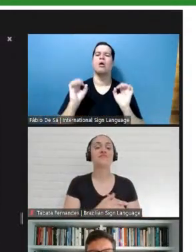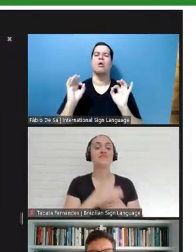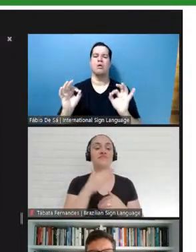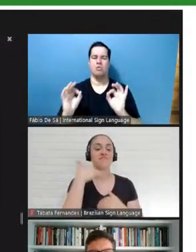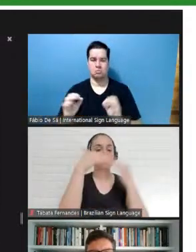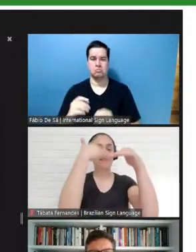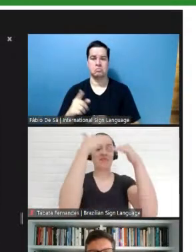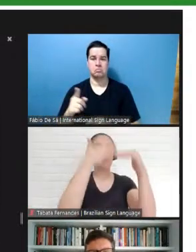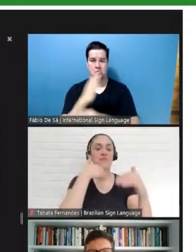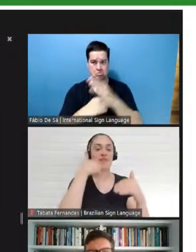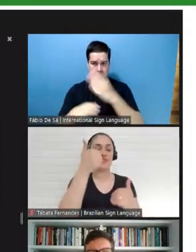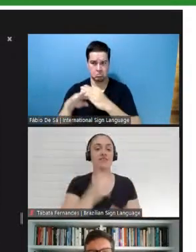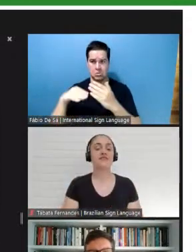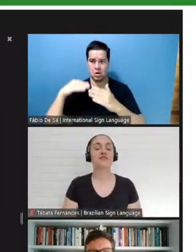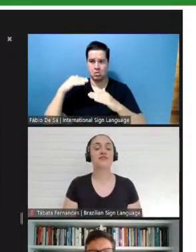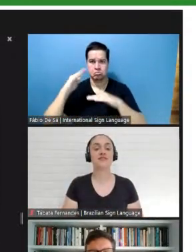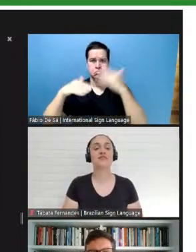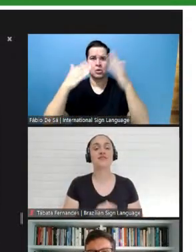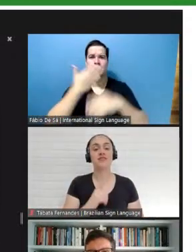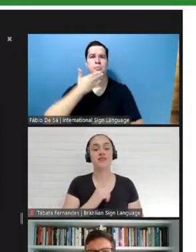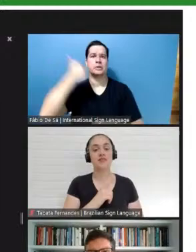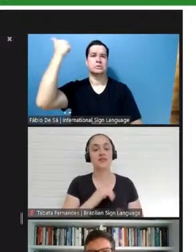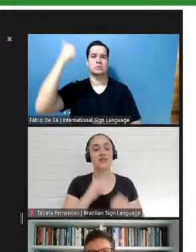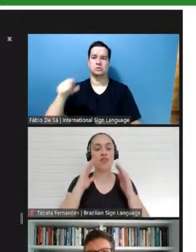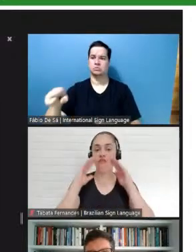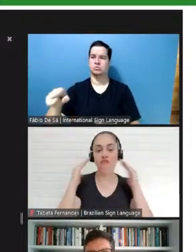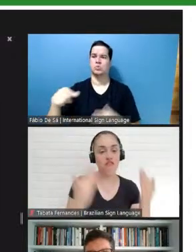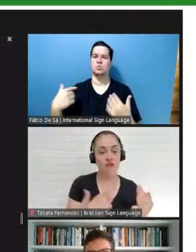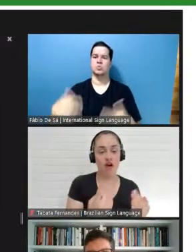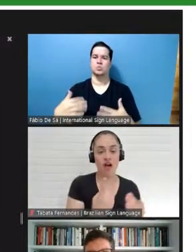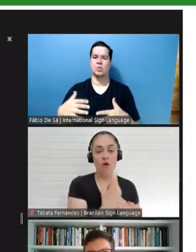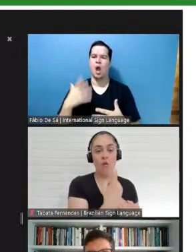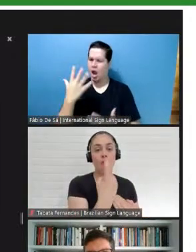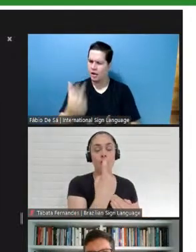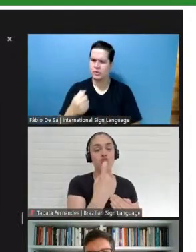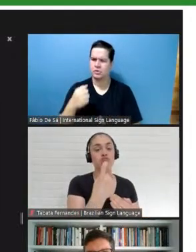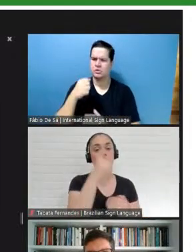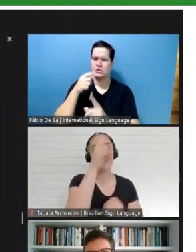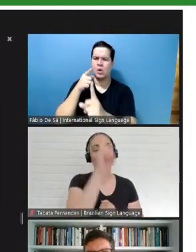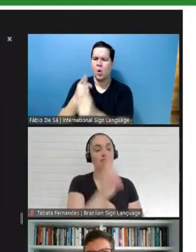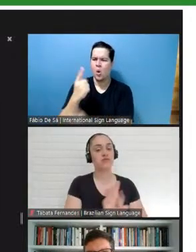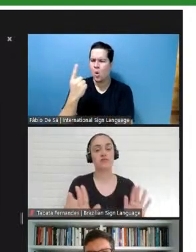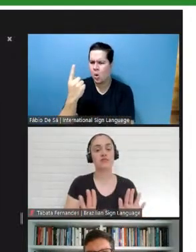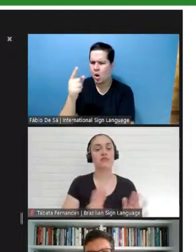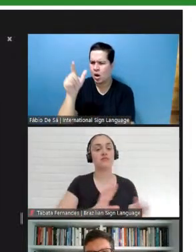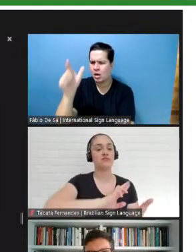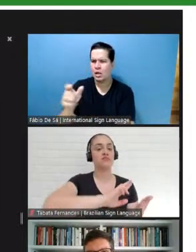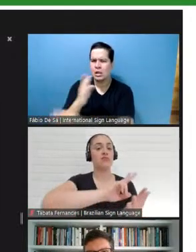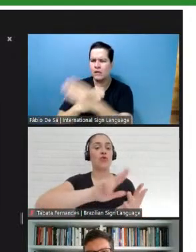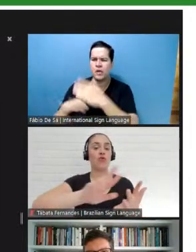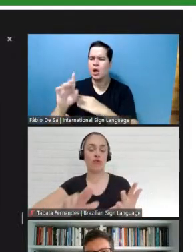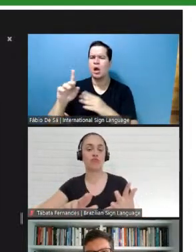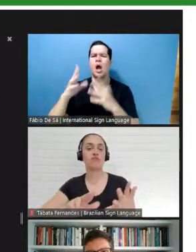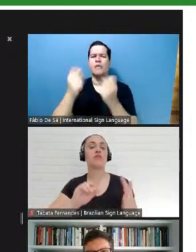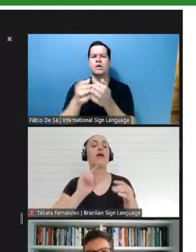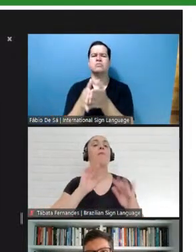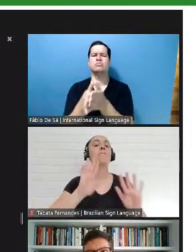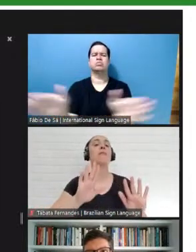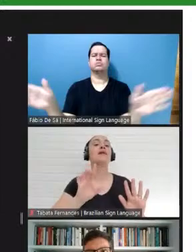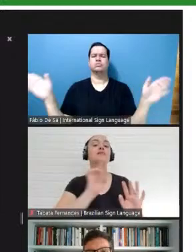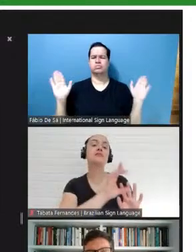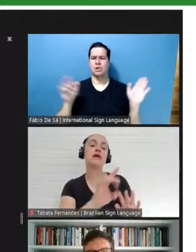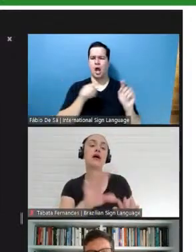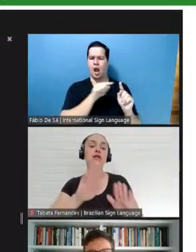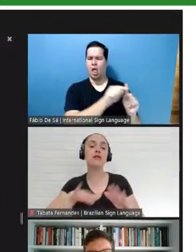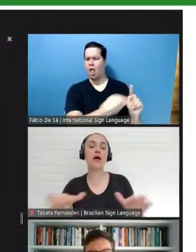one disability we're focusing on, it's what the student needs in the classroom that we're really going to focus on. Digital